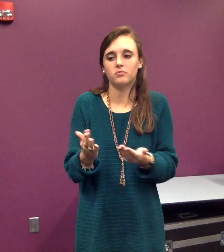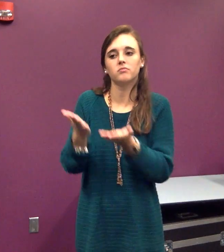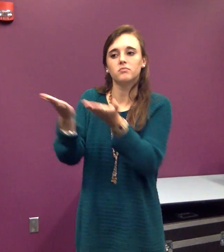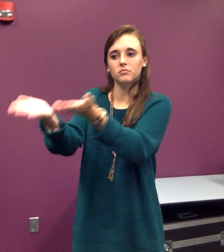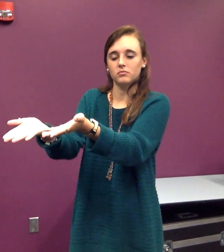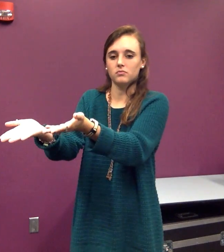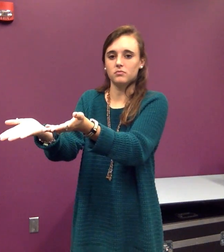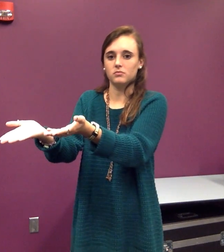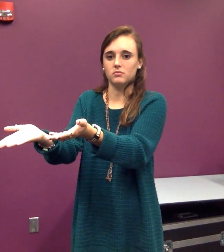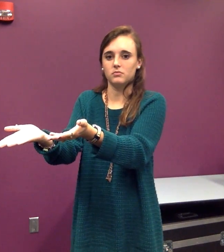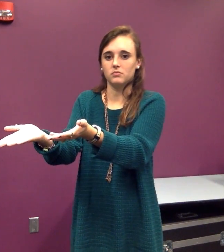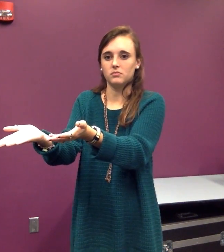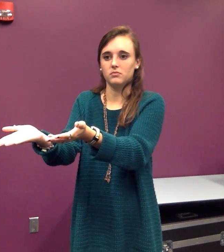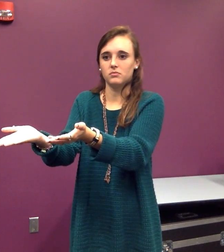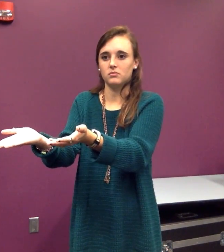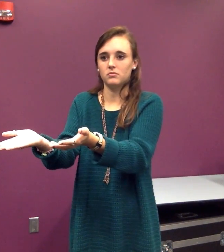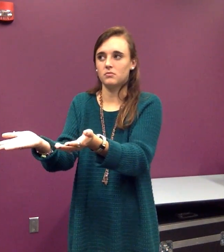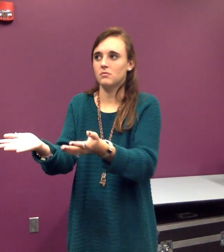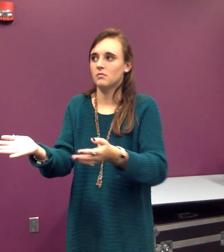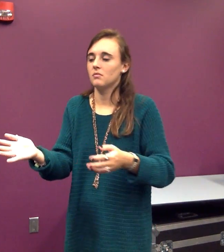Okay, you know what? Do you think that's a square?